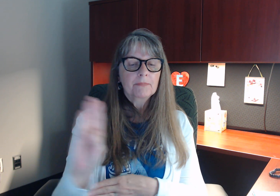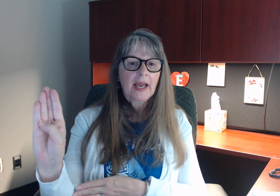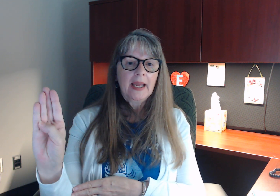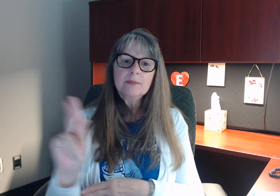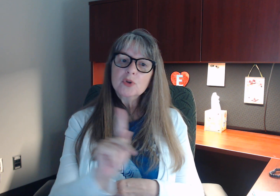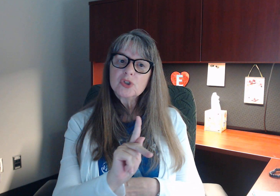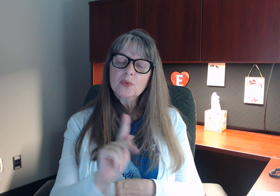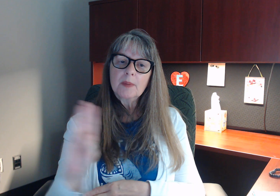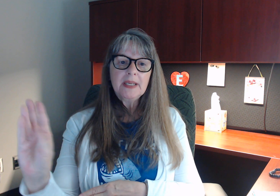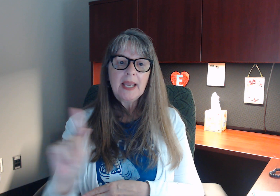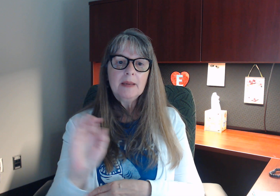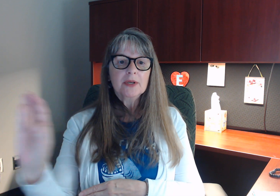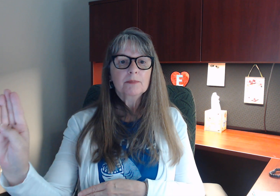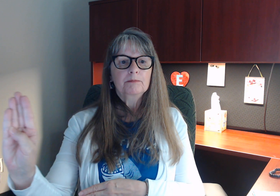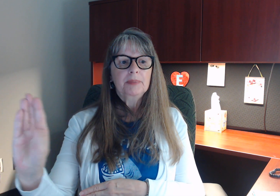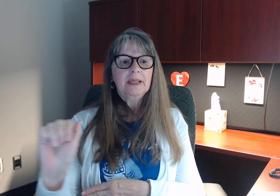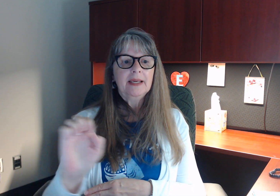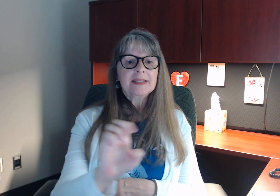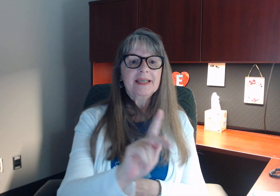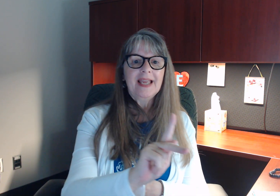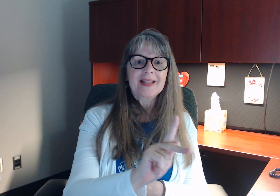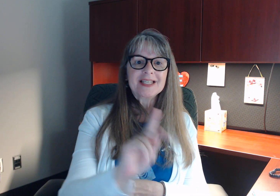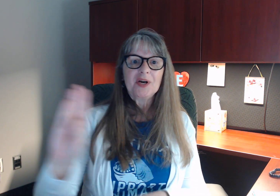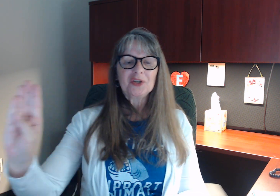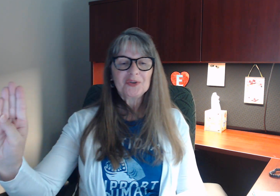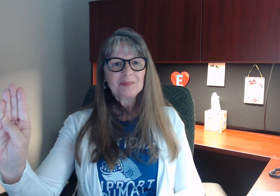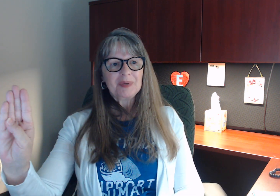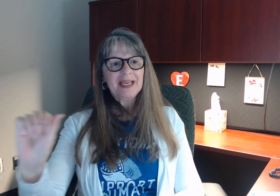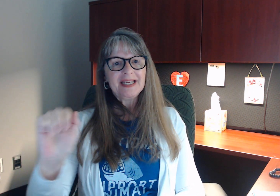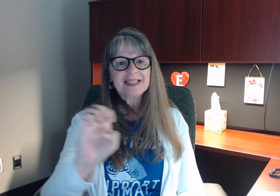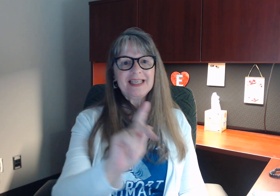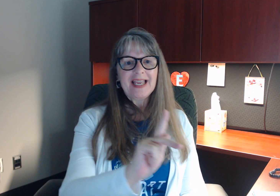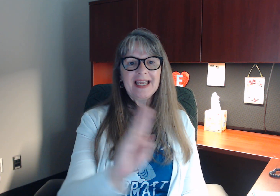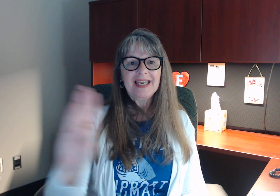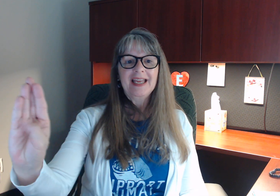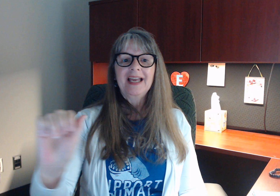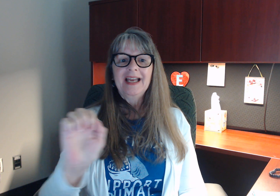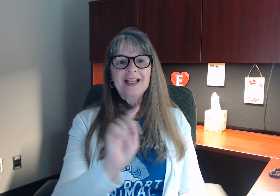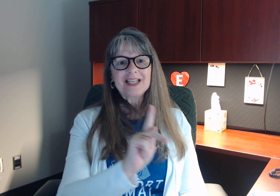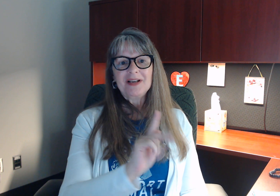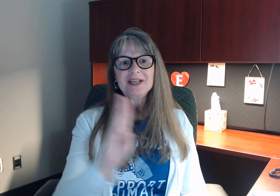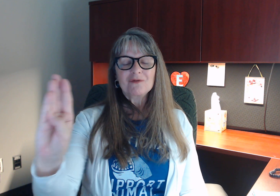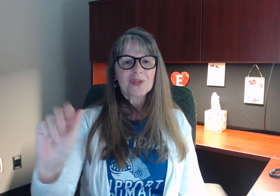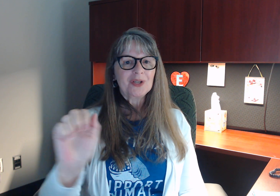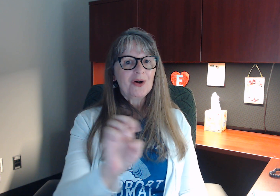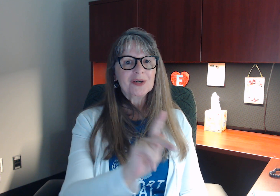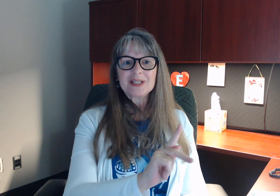I end up just doing a BK, but B-A-C-K. That's how I learned it, B-A-C-K. And that's how I did it for the longest time, and